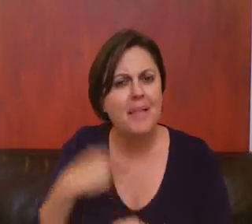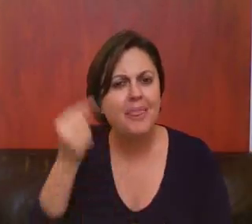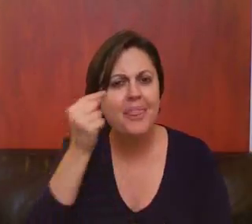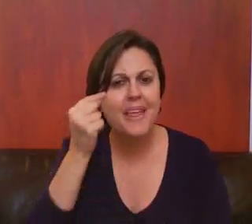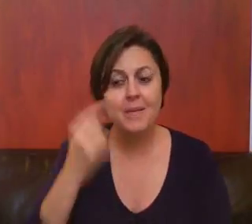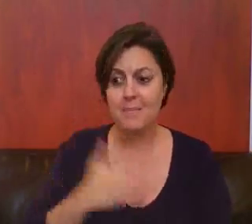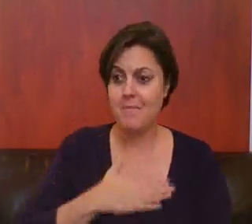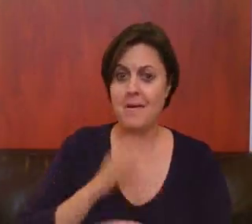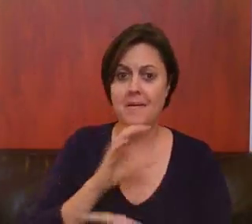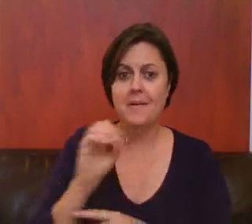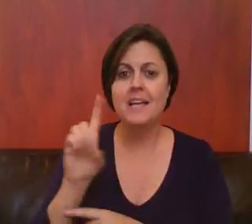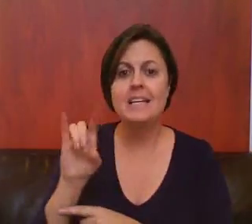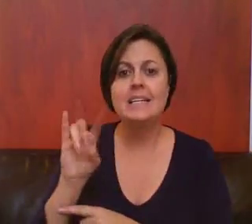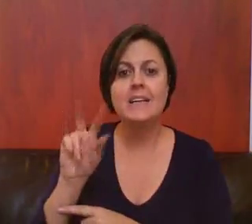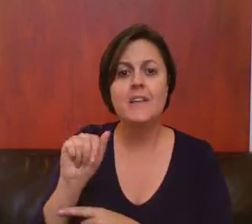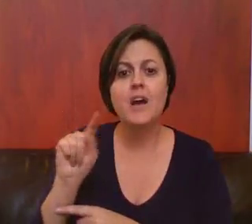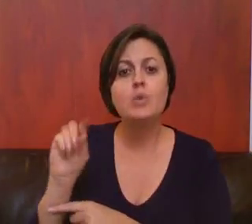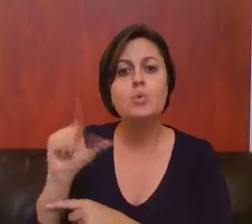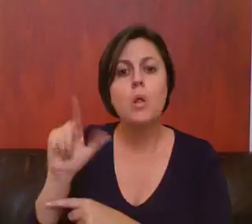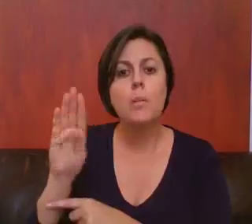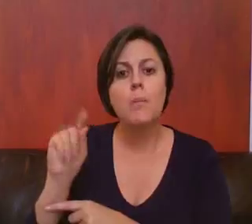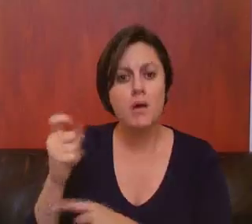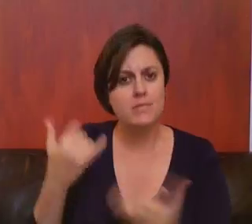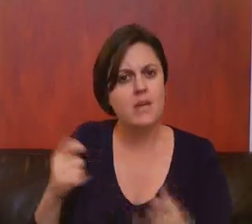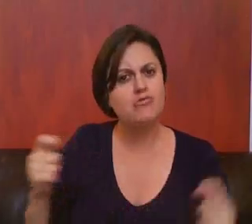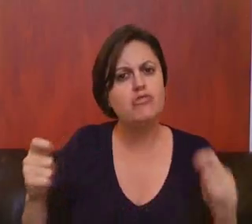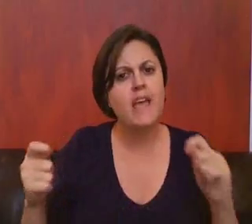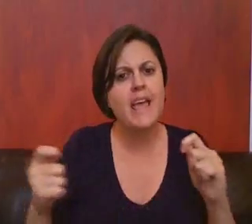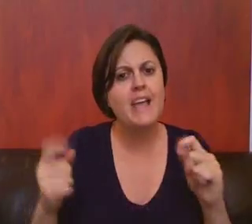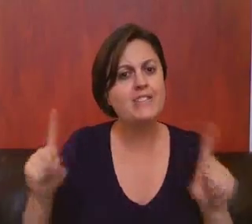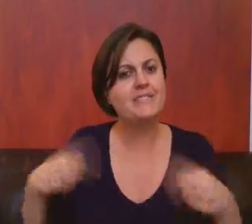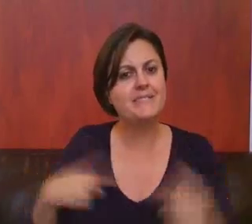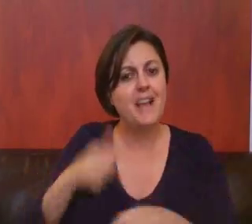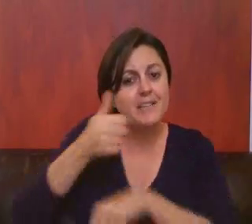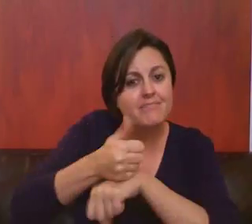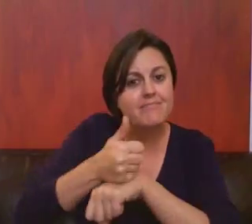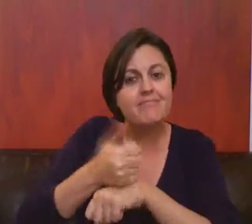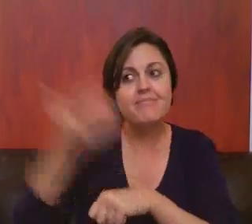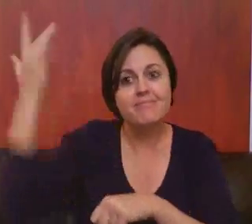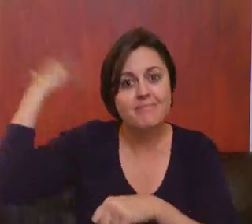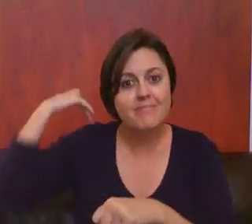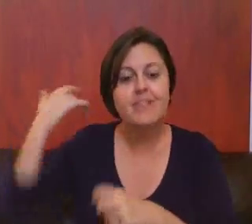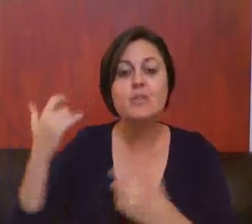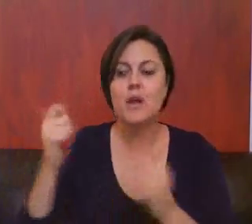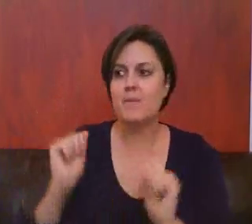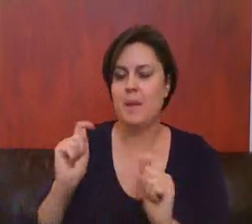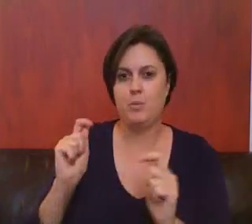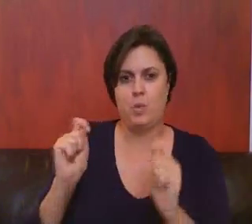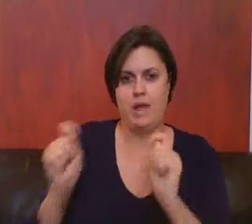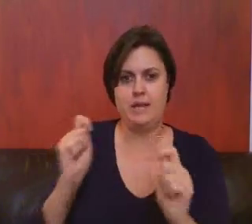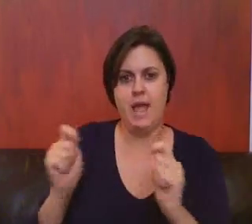it's different than what I started out to be. And being able to adapt and change as we went along is also